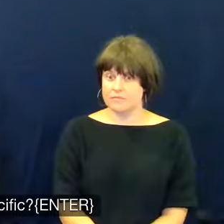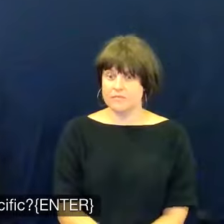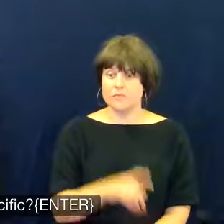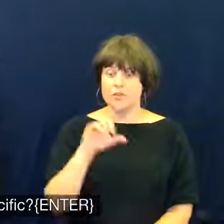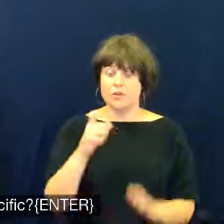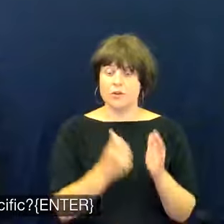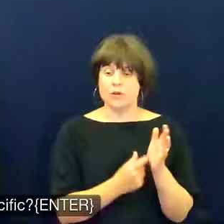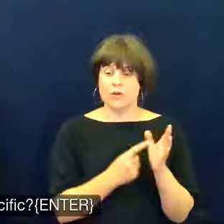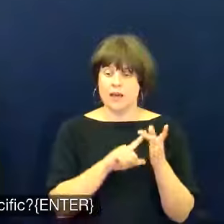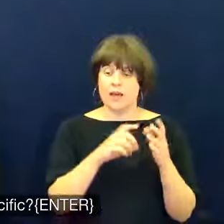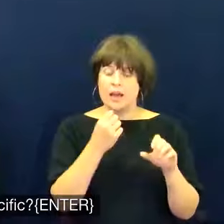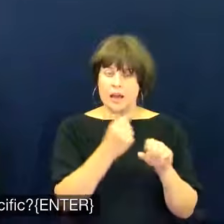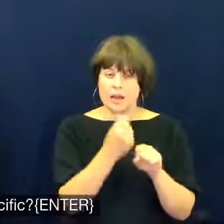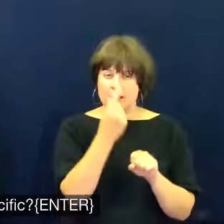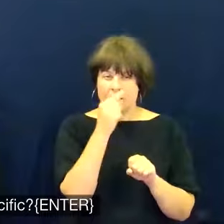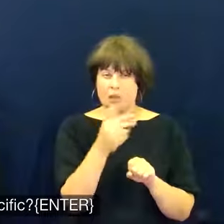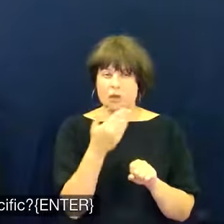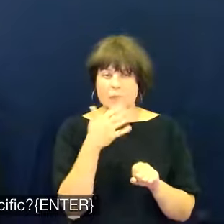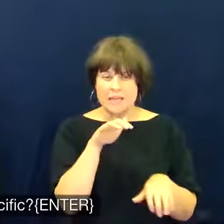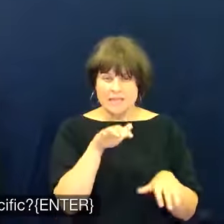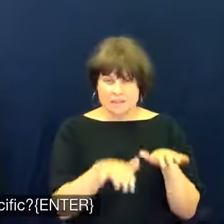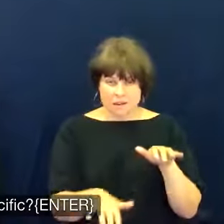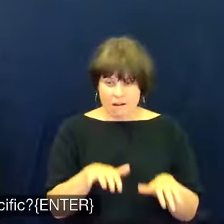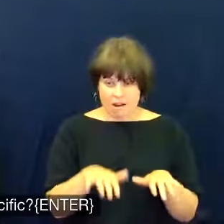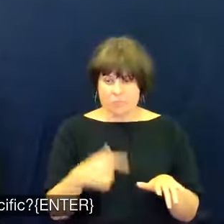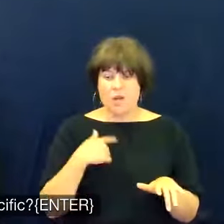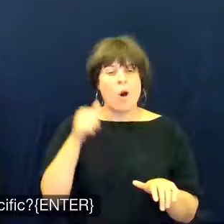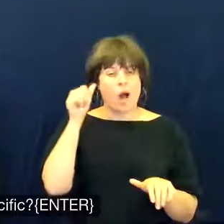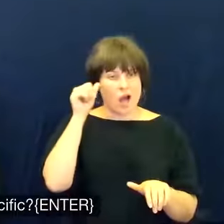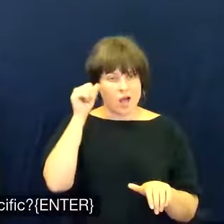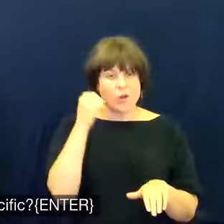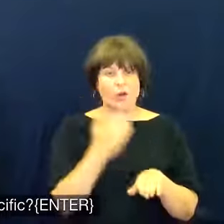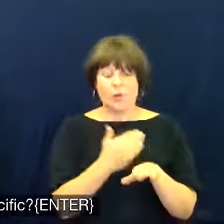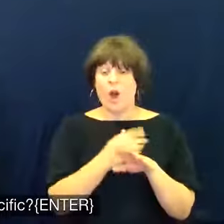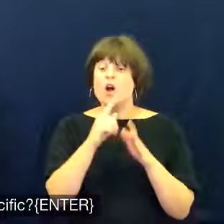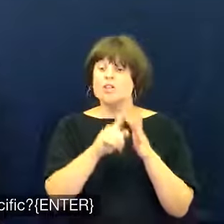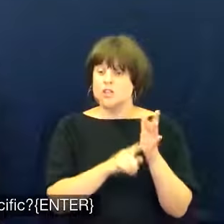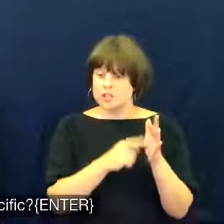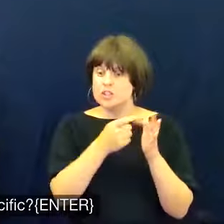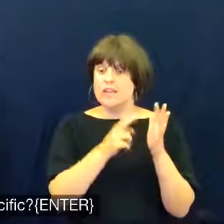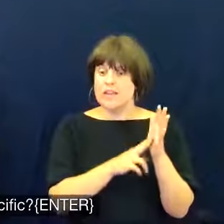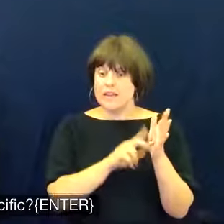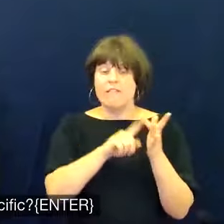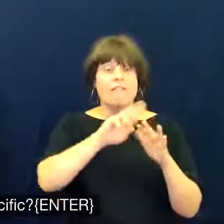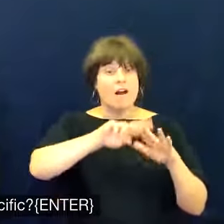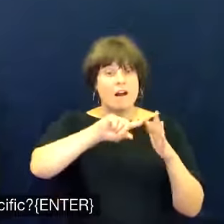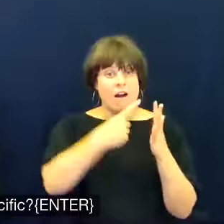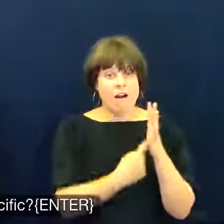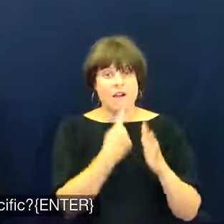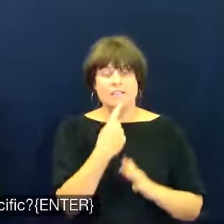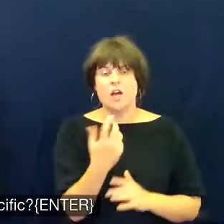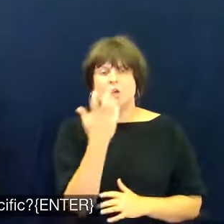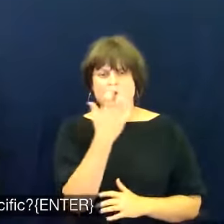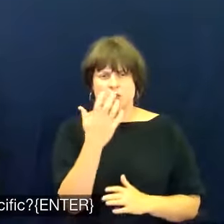Craig, can you type just so I know that our chat's still working and flowing? Jennifer has said, Yeah. sorry, Zoom